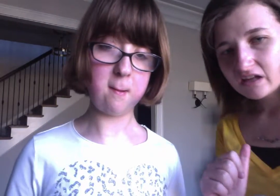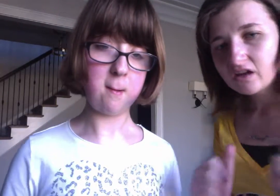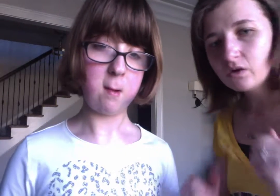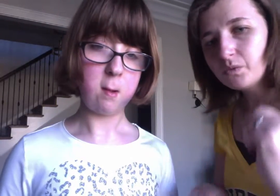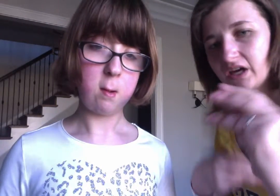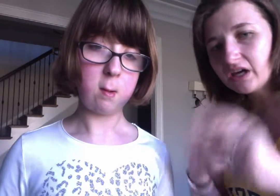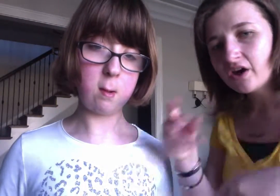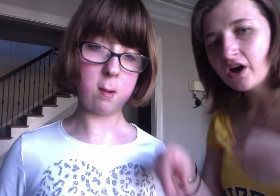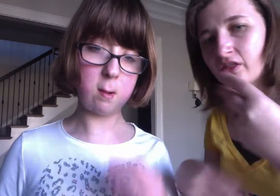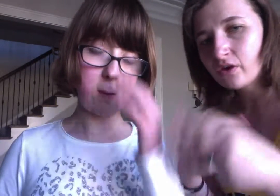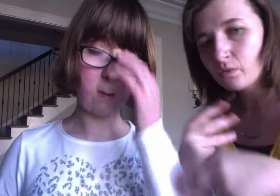We are the